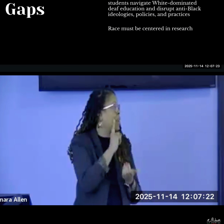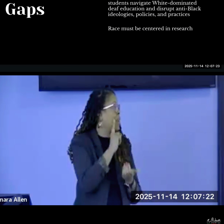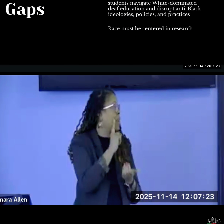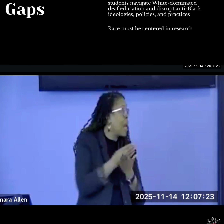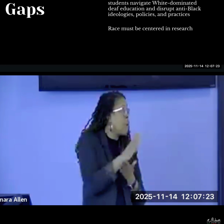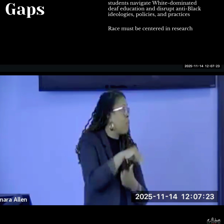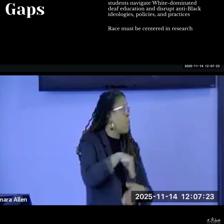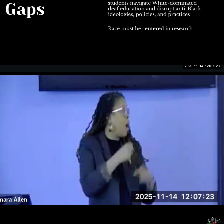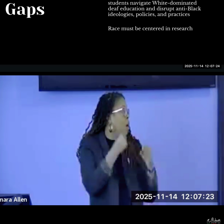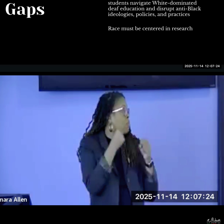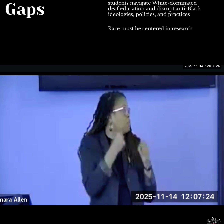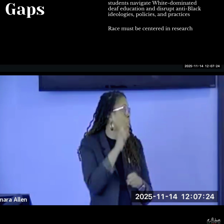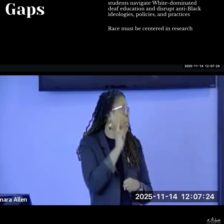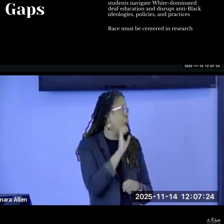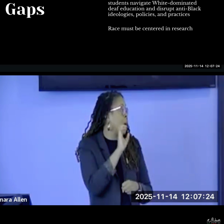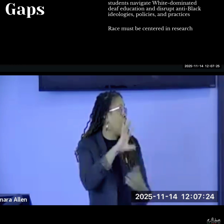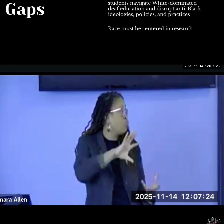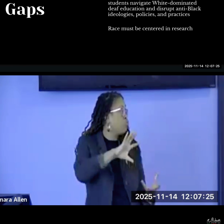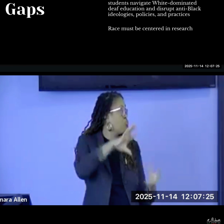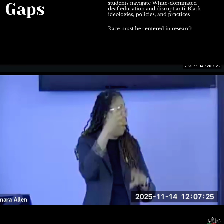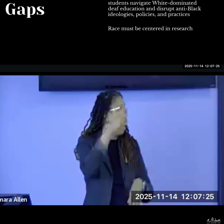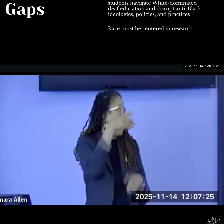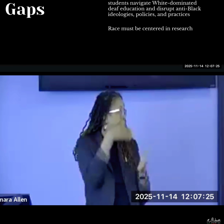education materials. So there's that gap.